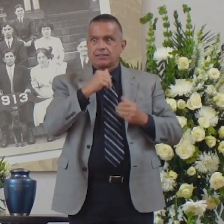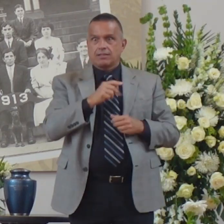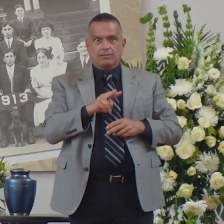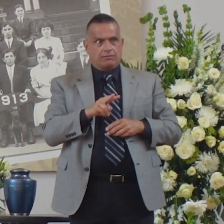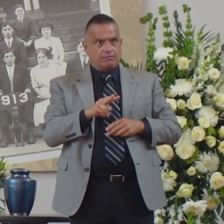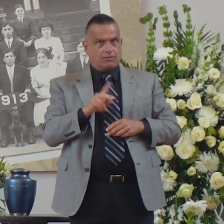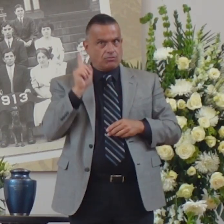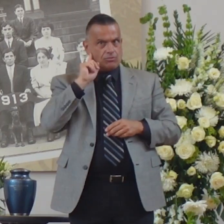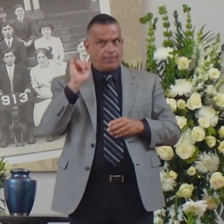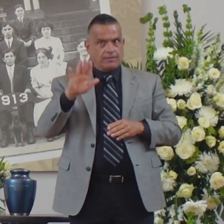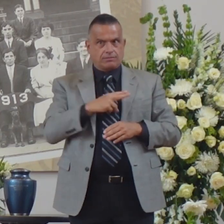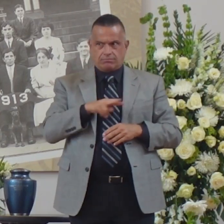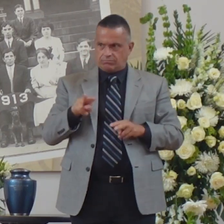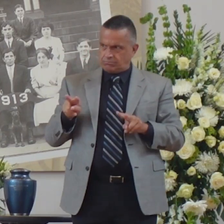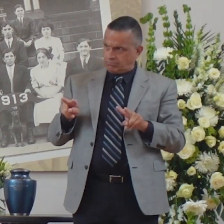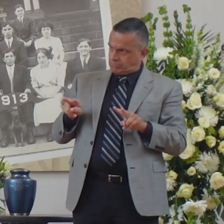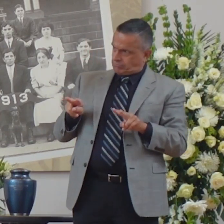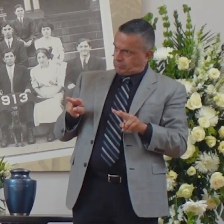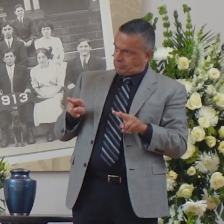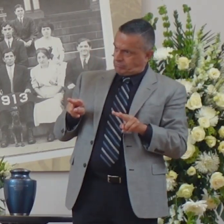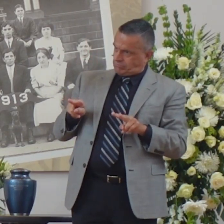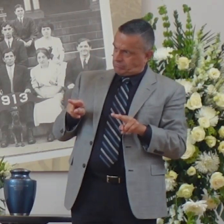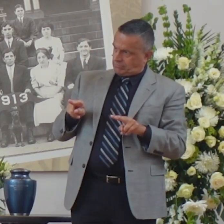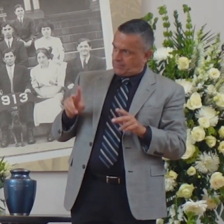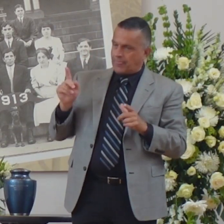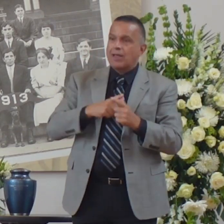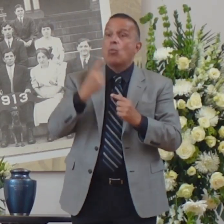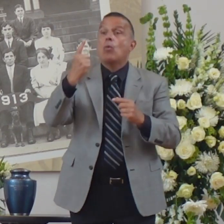All the while, the song player, if you're into evil, you're a friend of mine.